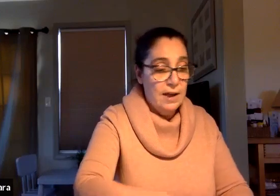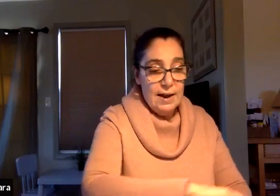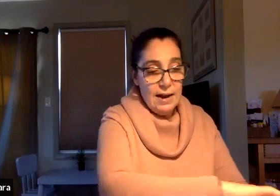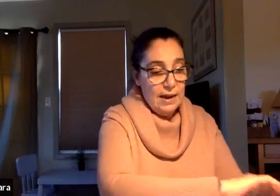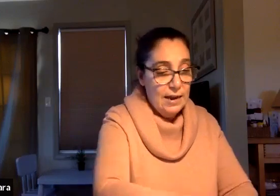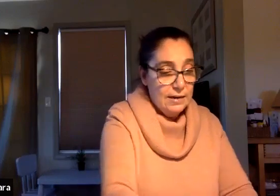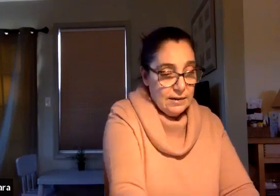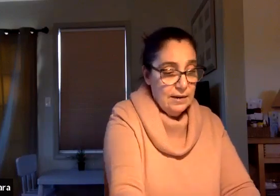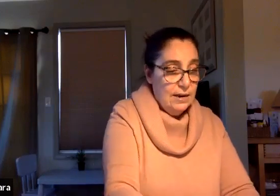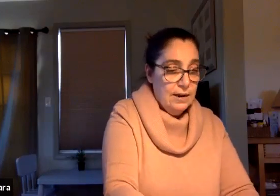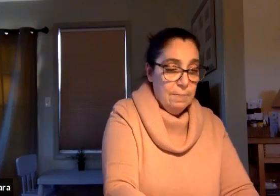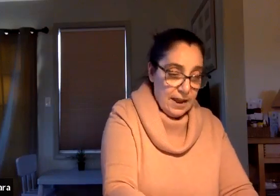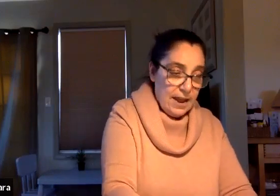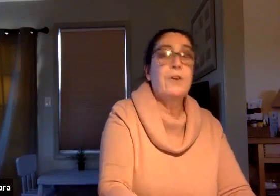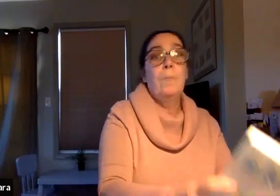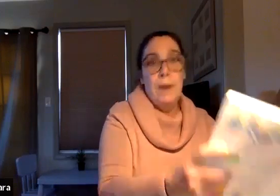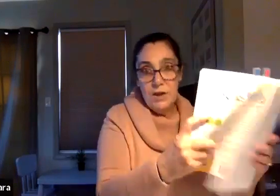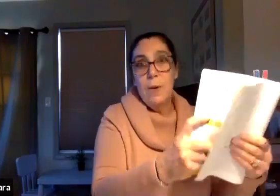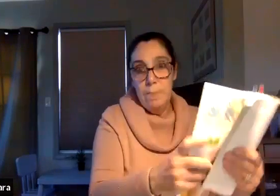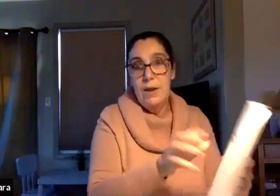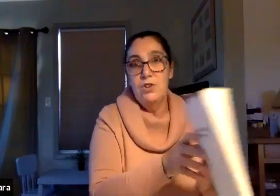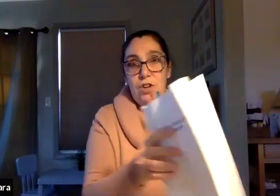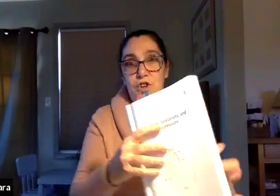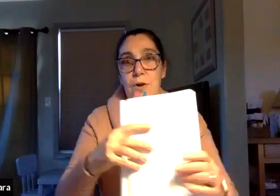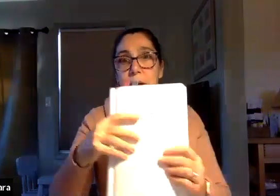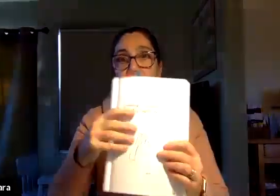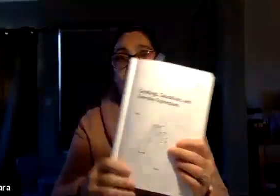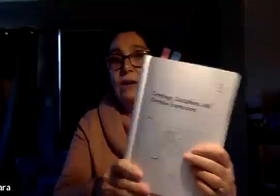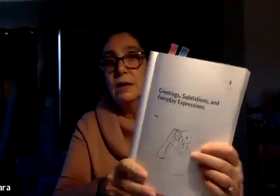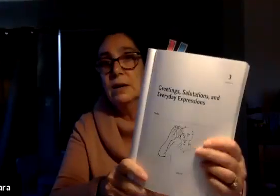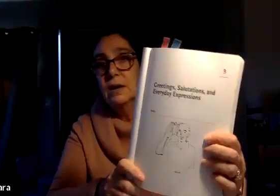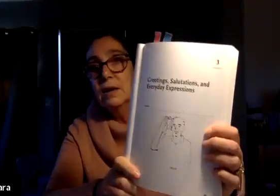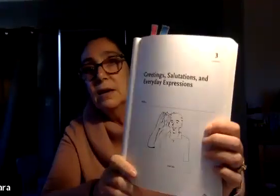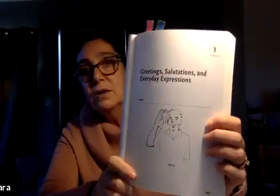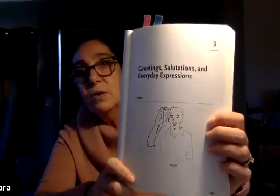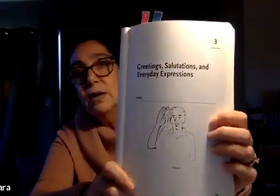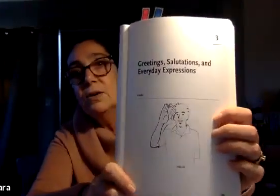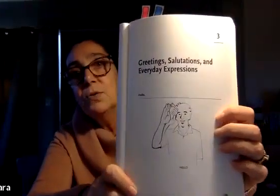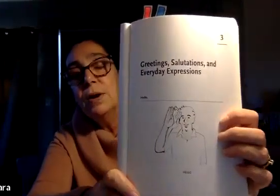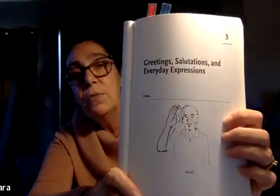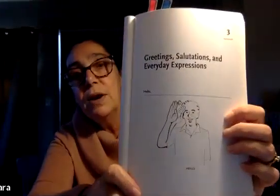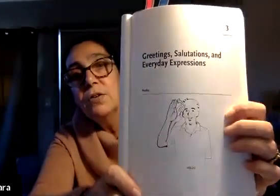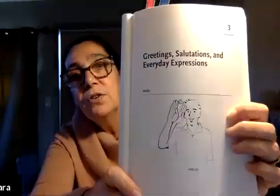and I have to go page by page to share my screen. So here's where we are